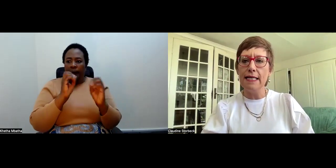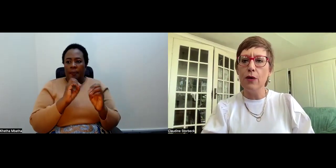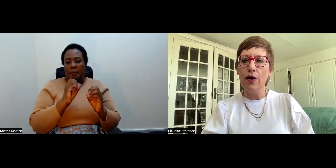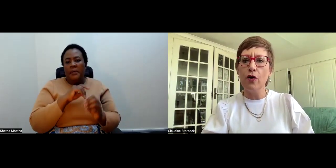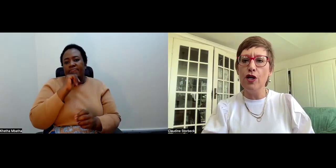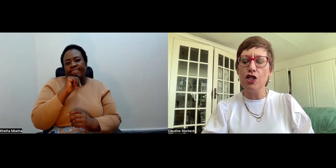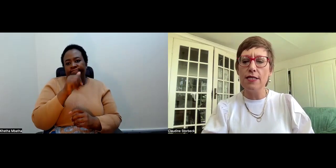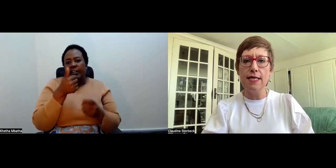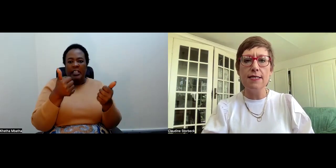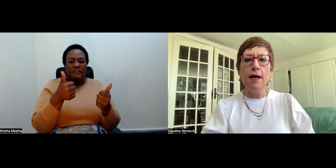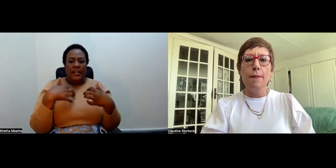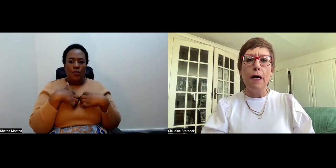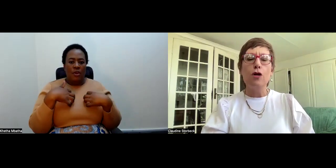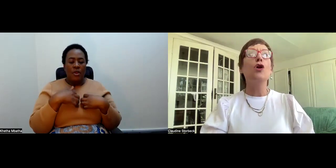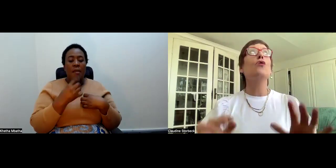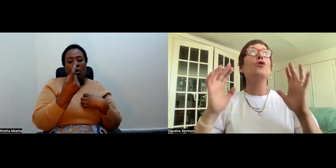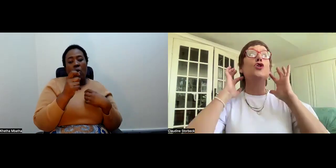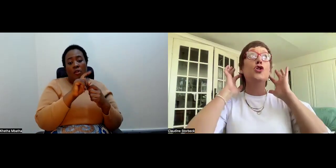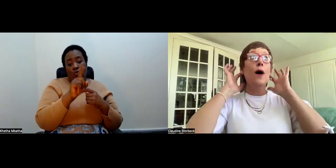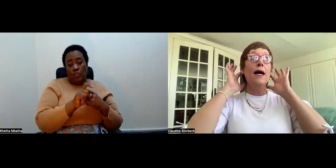So basically, one of the questions is,